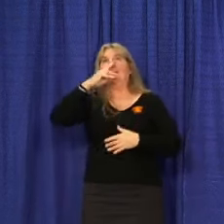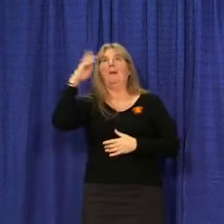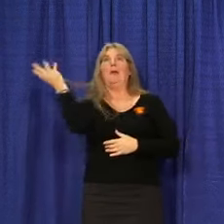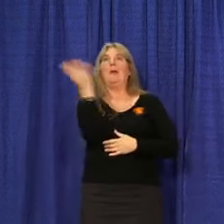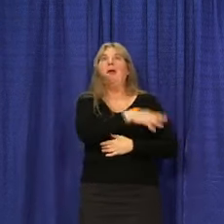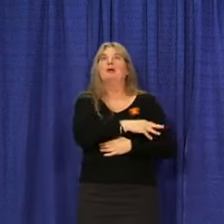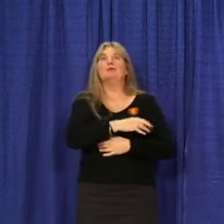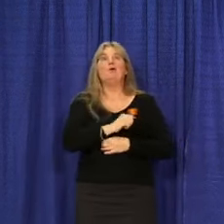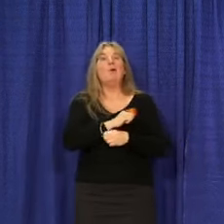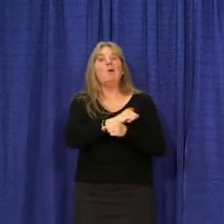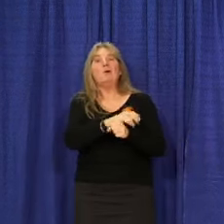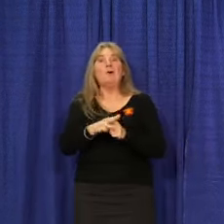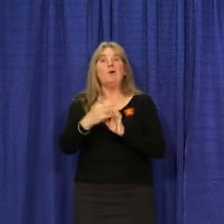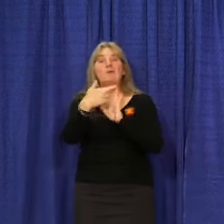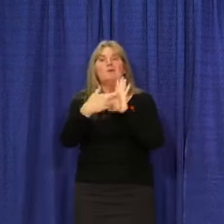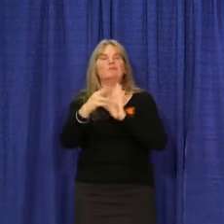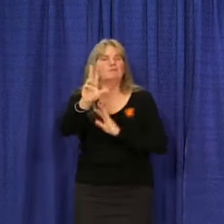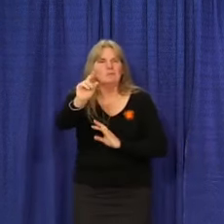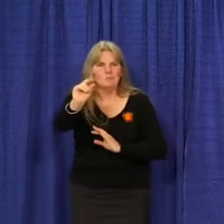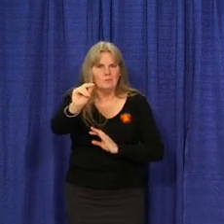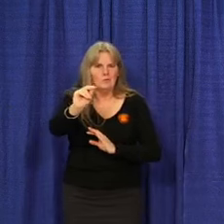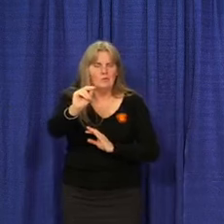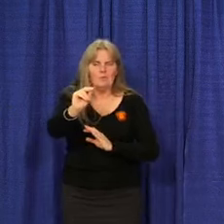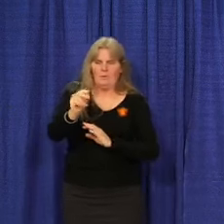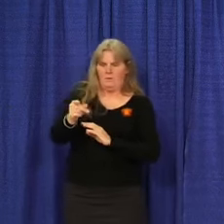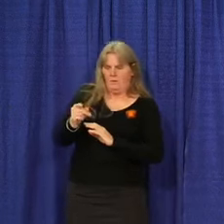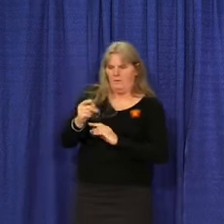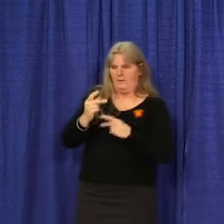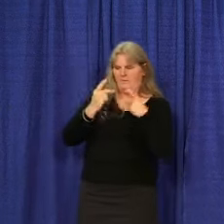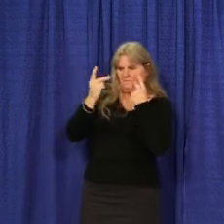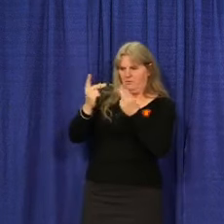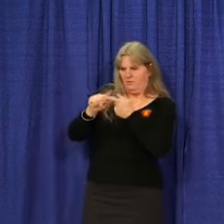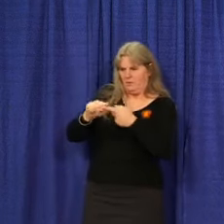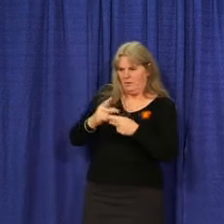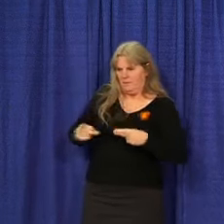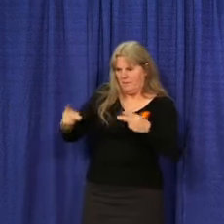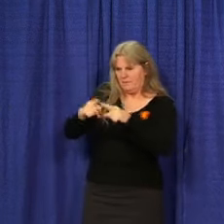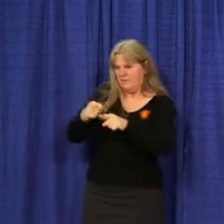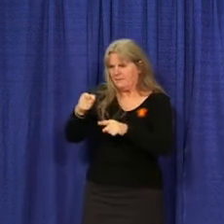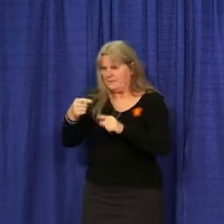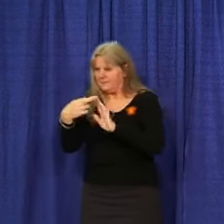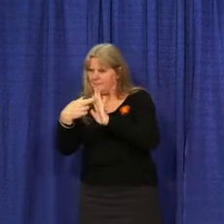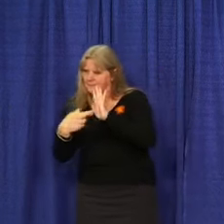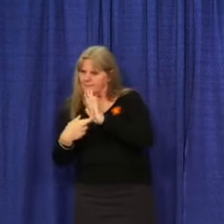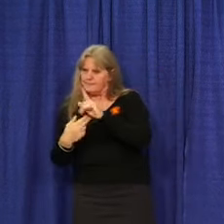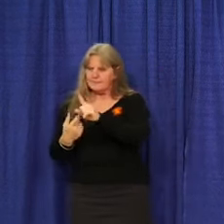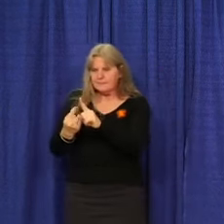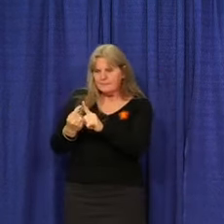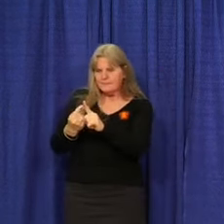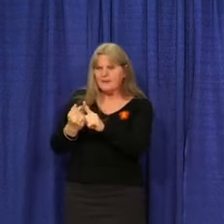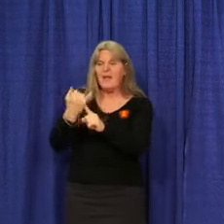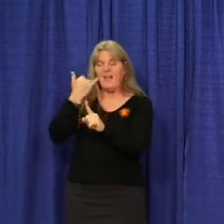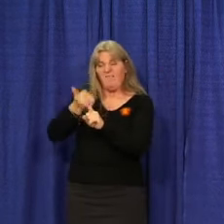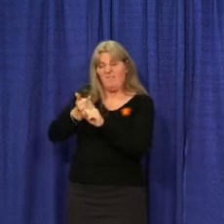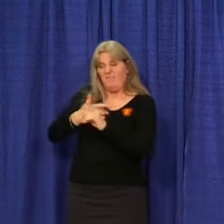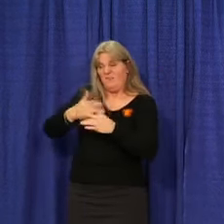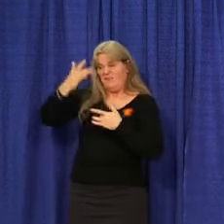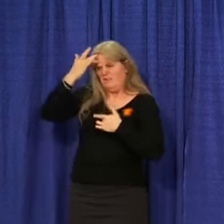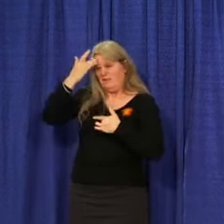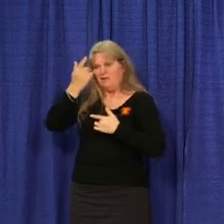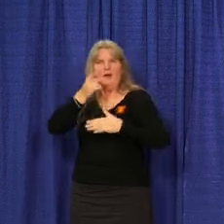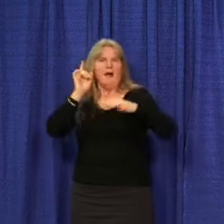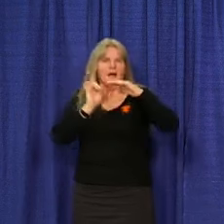respectfully, know the rules of the community you're going to, and if you feel sick, self-isolate until you can get tested.